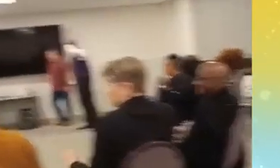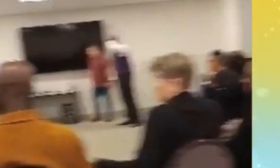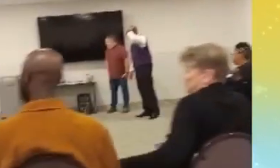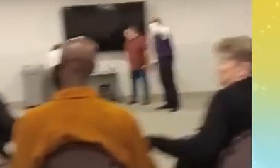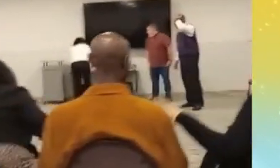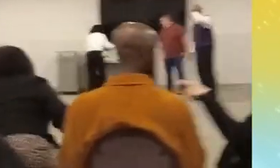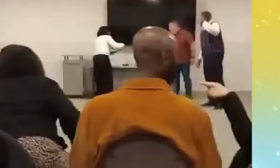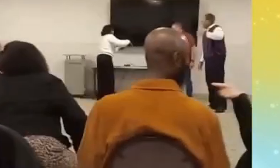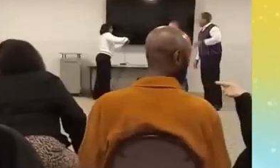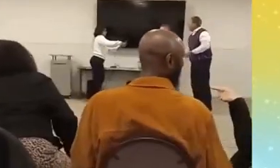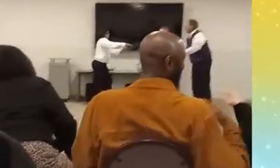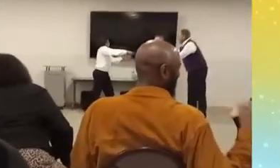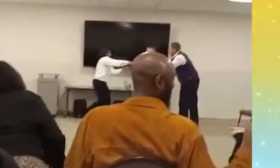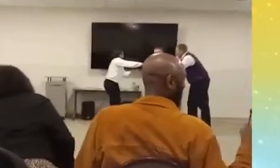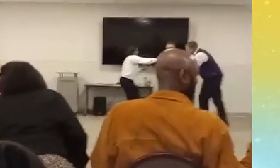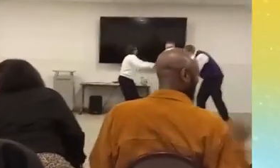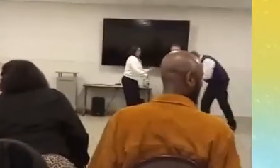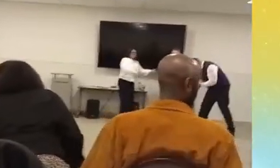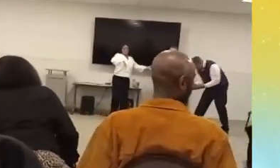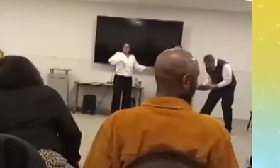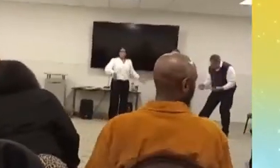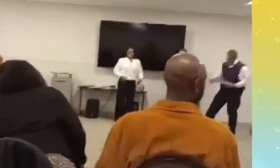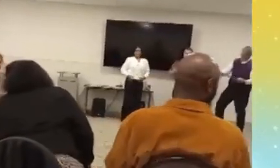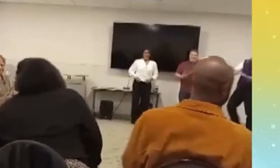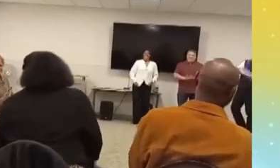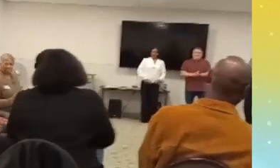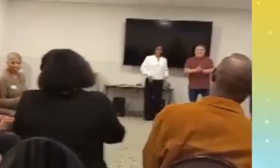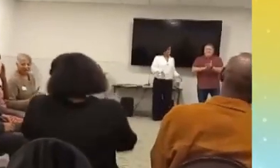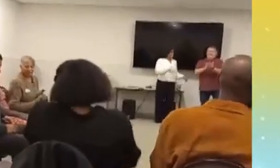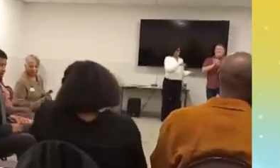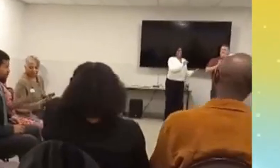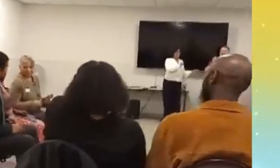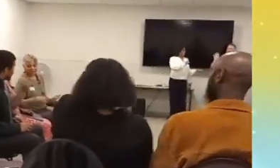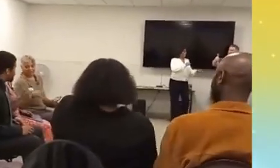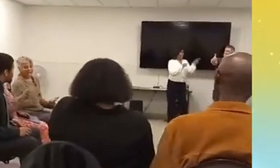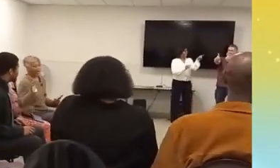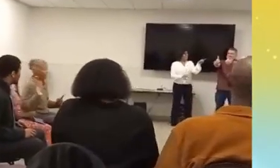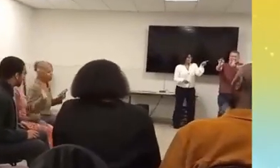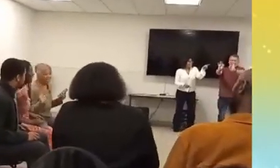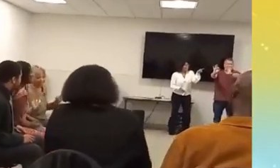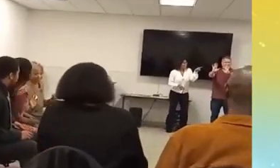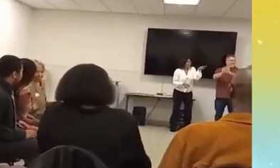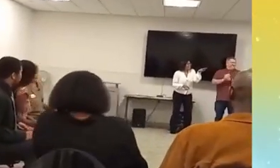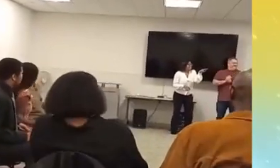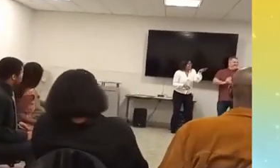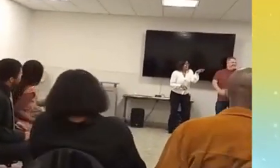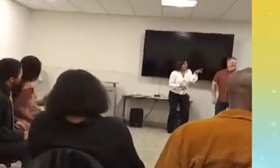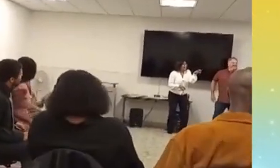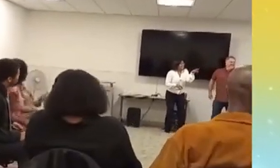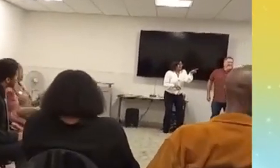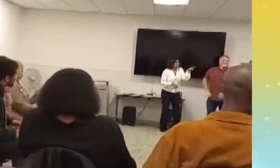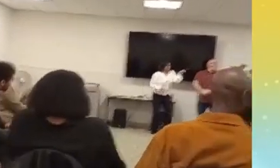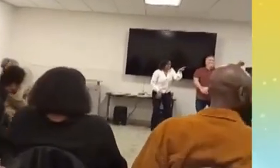offer ASL classes to the public, and we just had a graduating